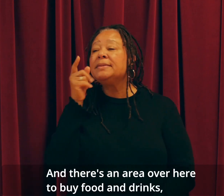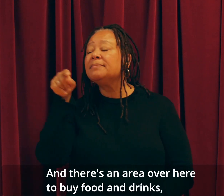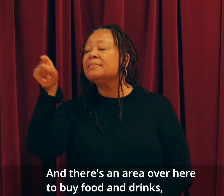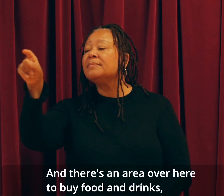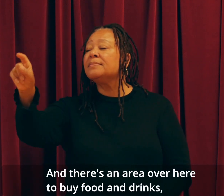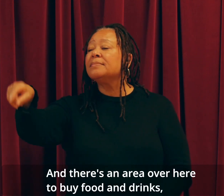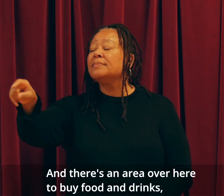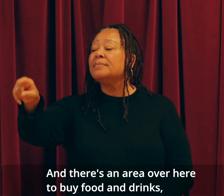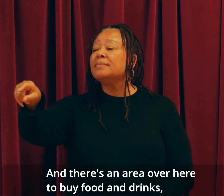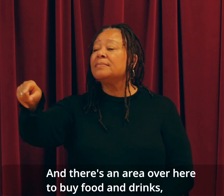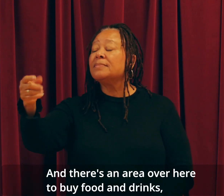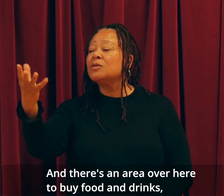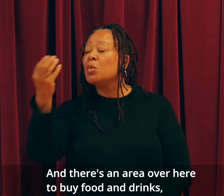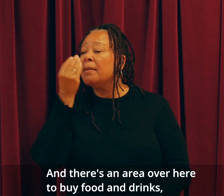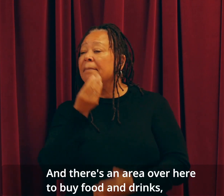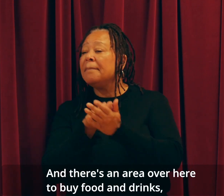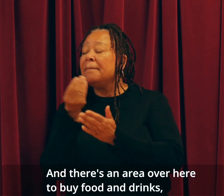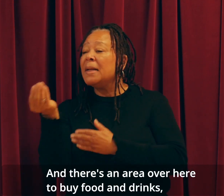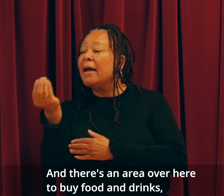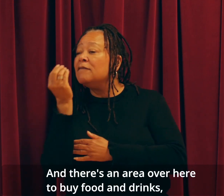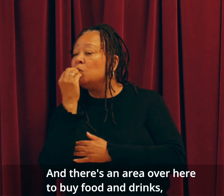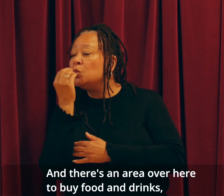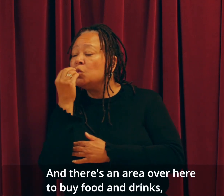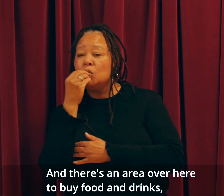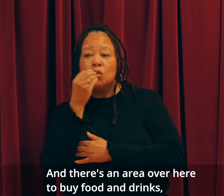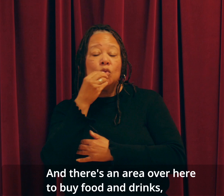And there's an area over here to buy food and drinks.